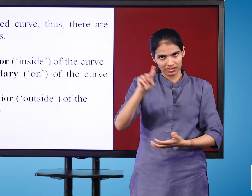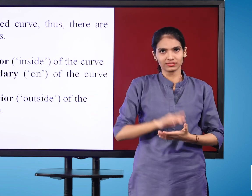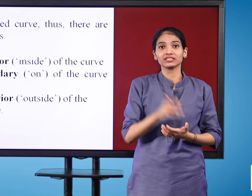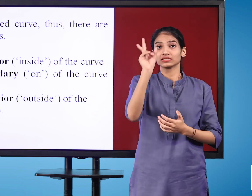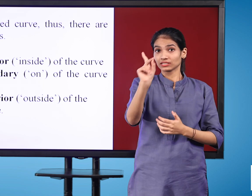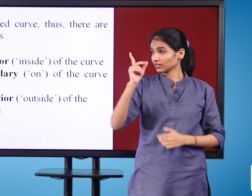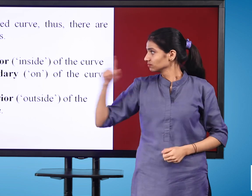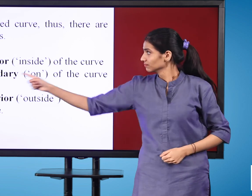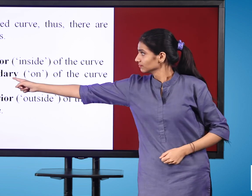2.